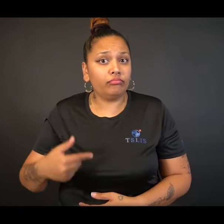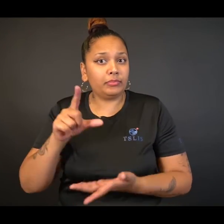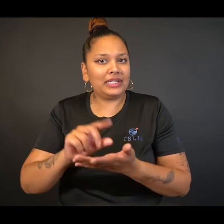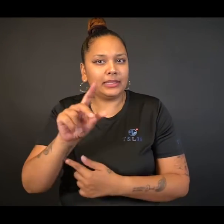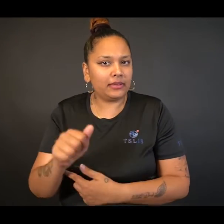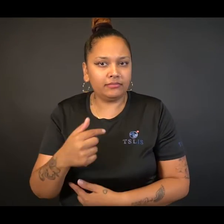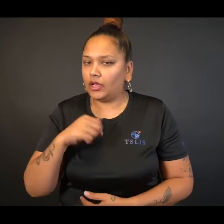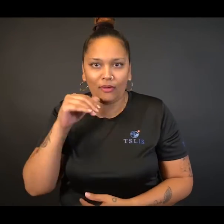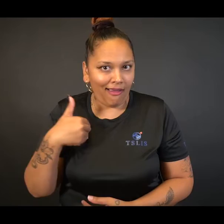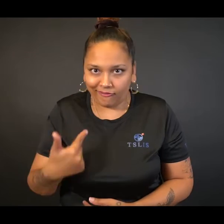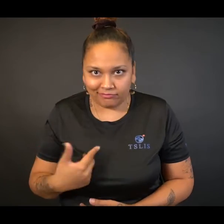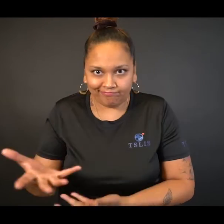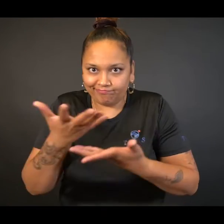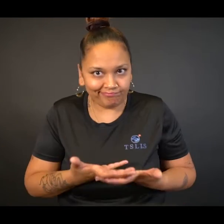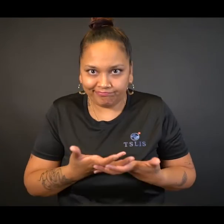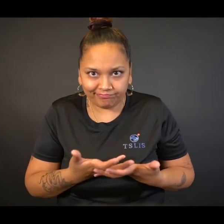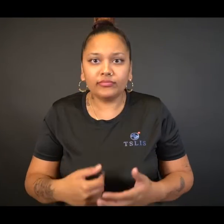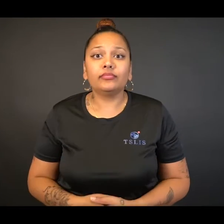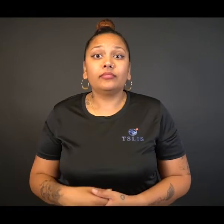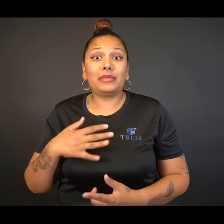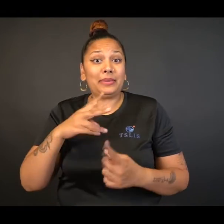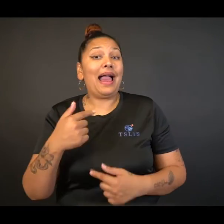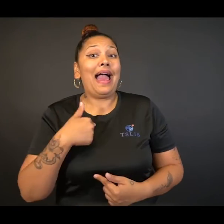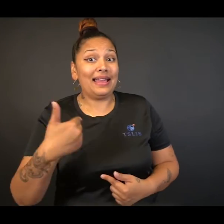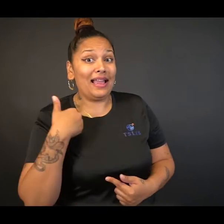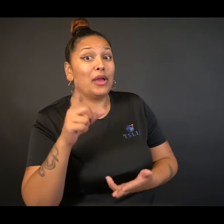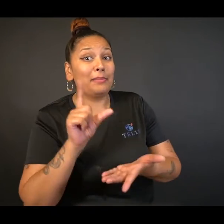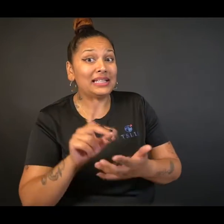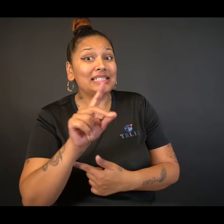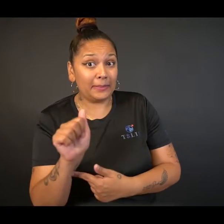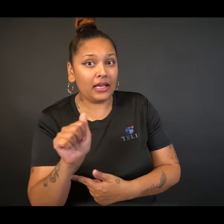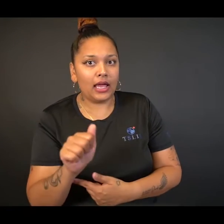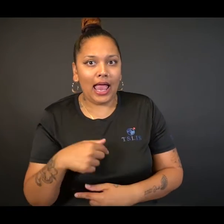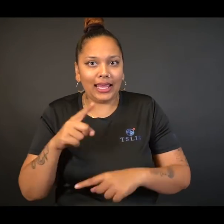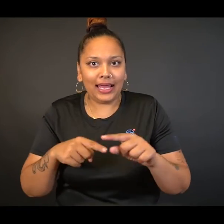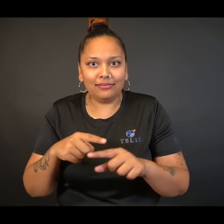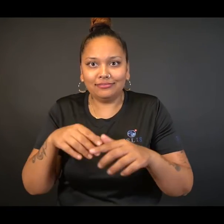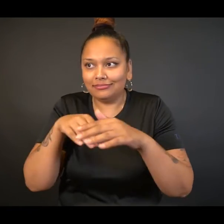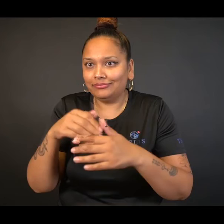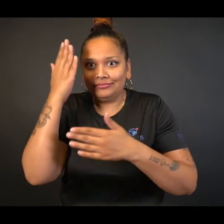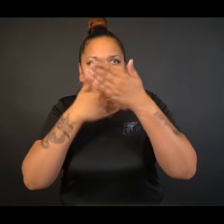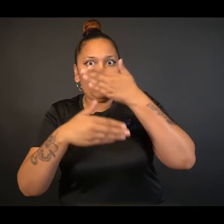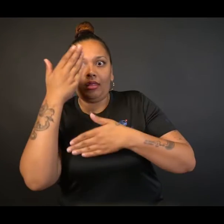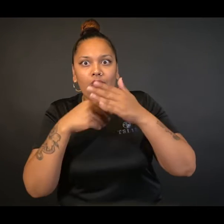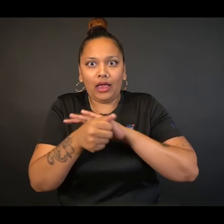of librarians like Colette, who know that disclosing a disability can be sometimes difficult.